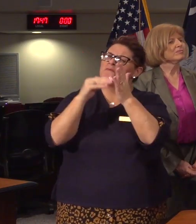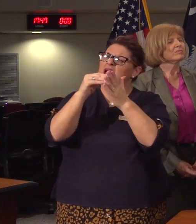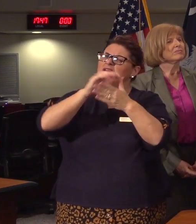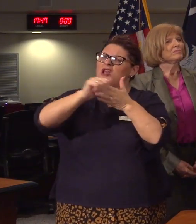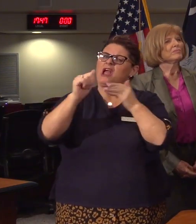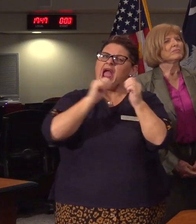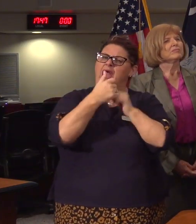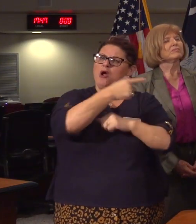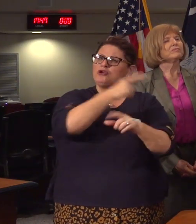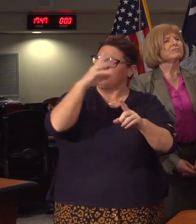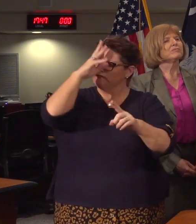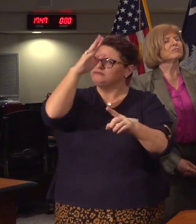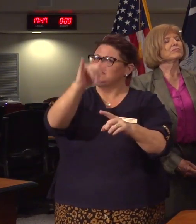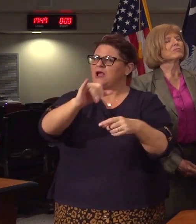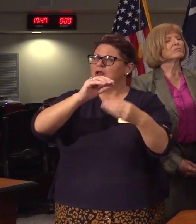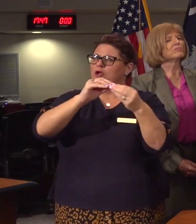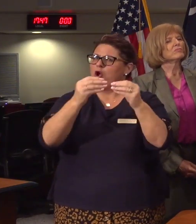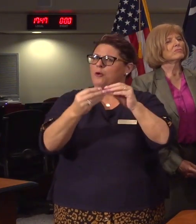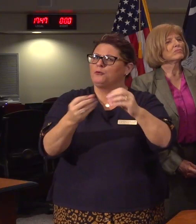The 45 million was